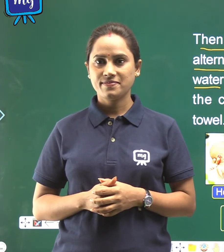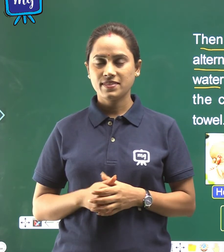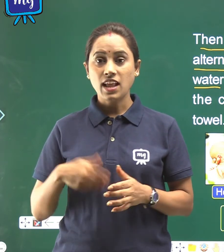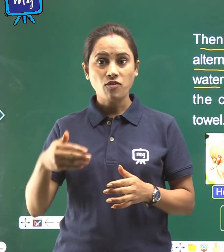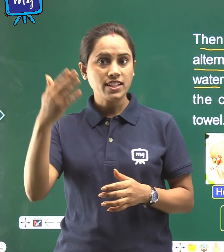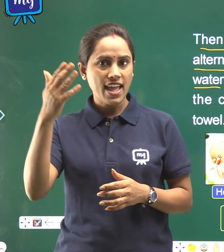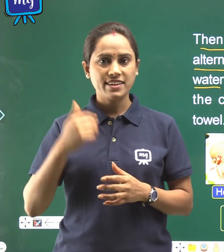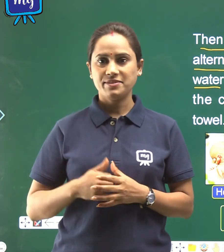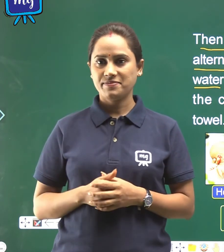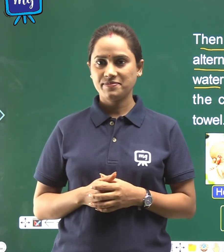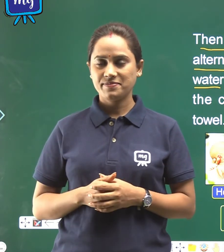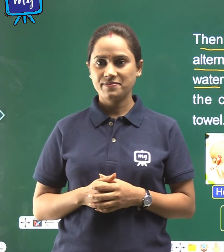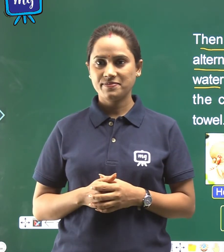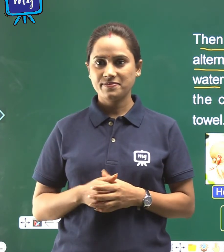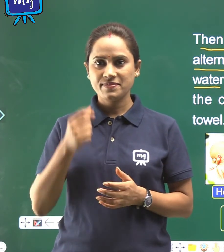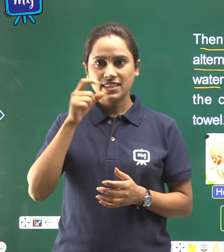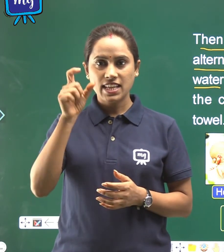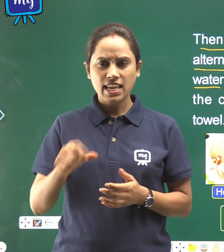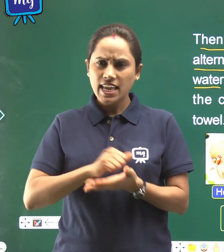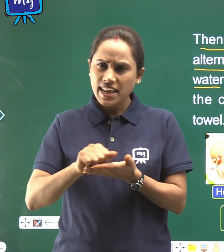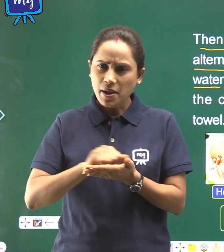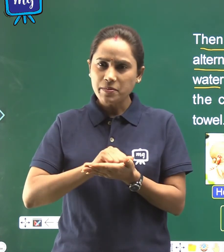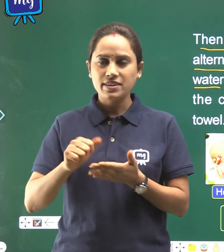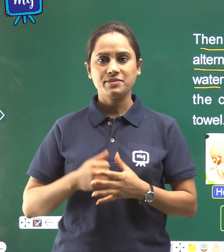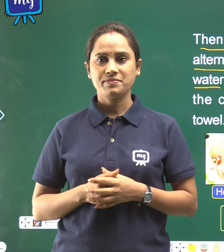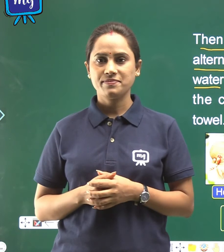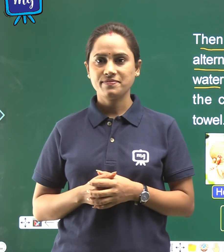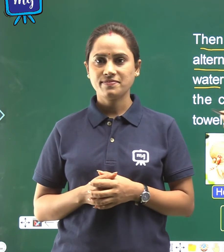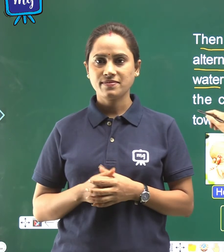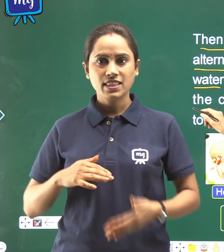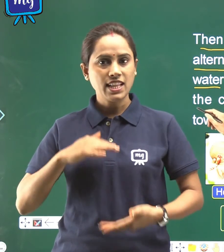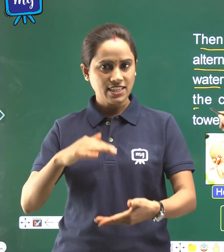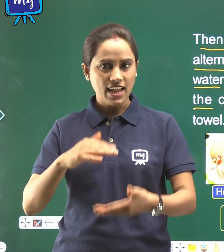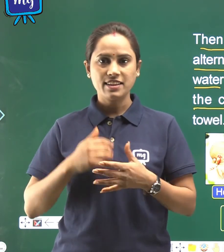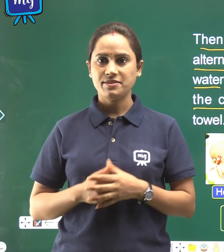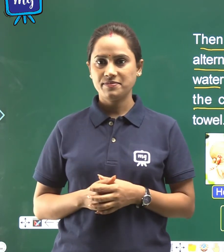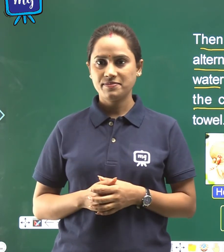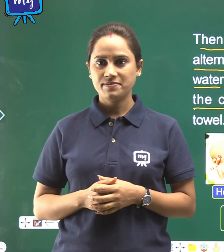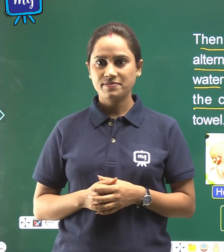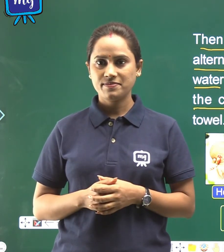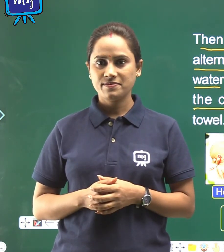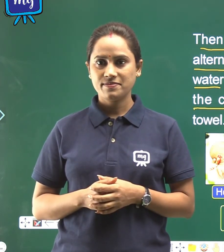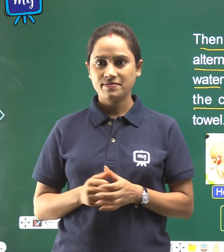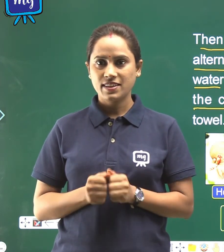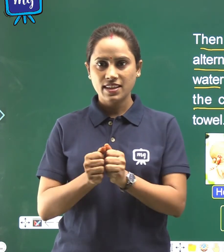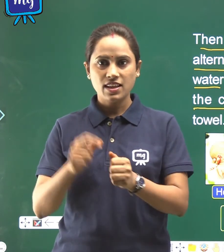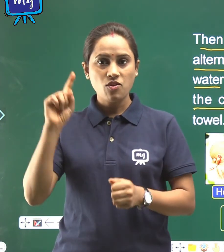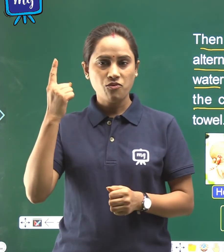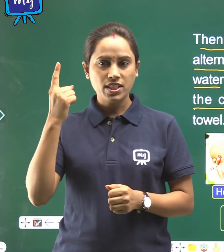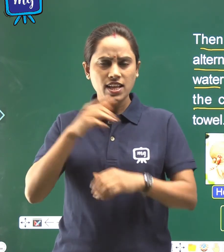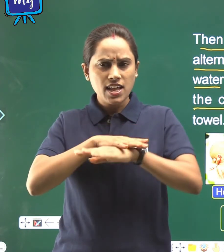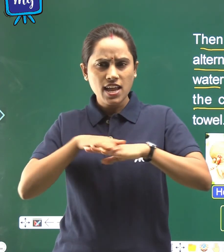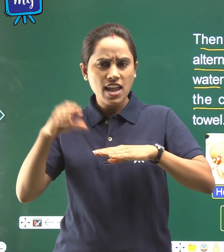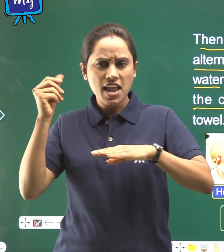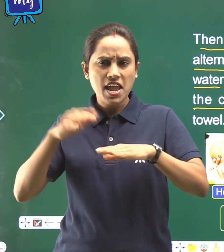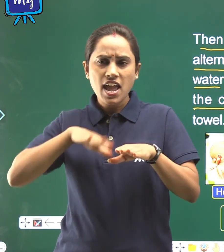After that, he rubbed the child with a rough